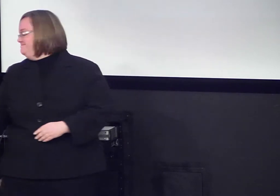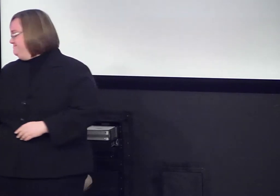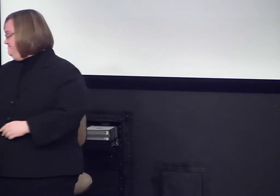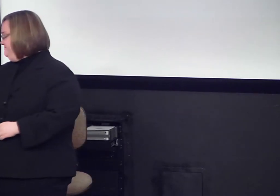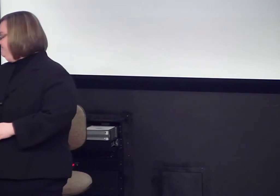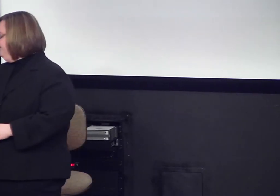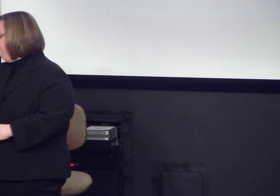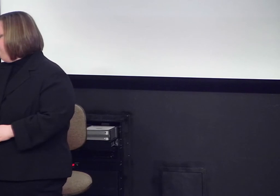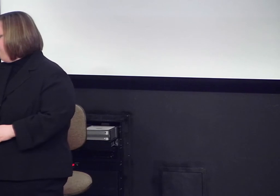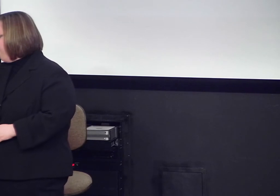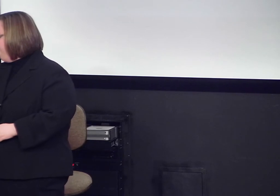America.